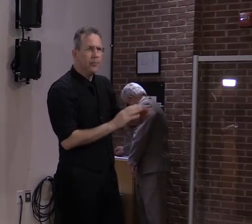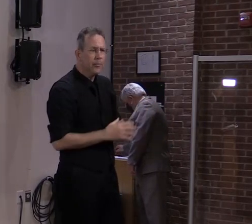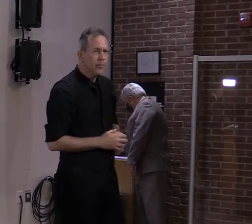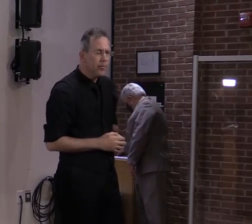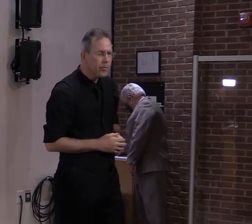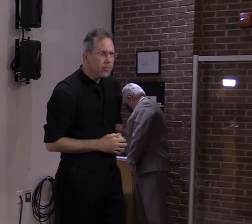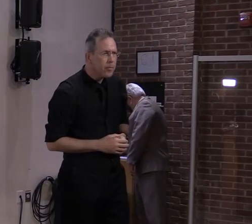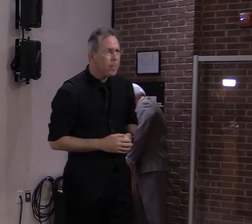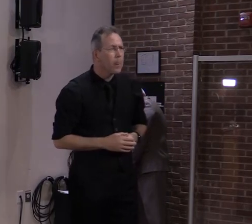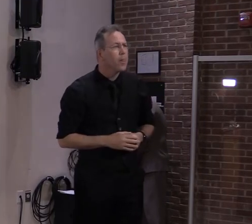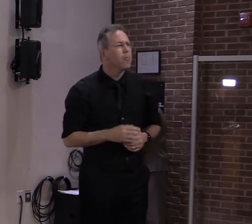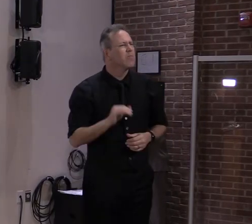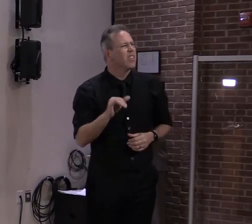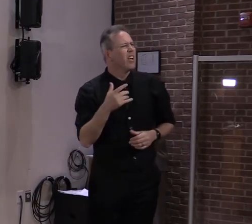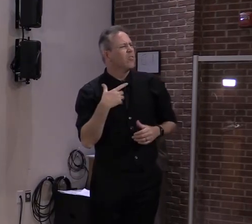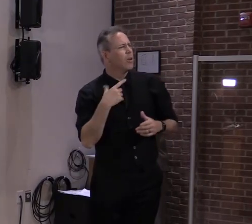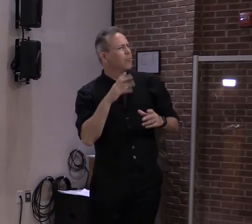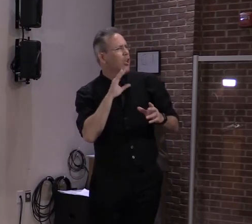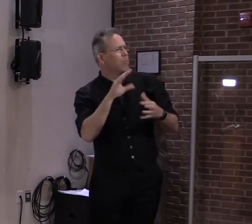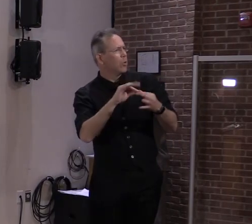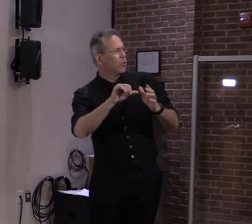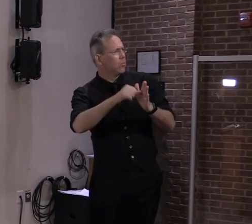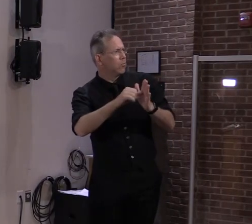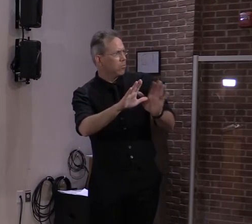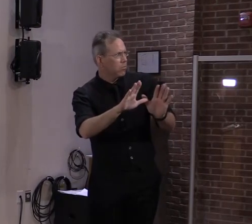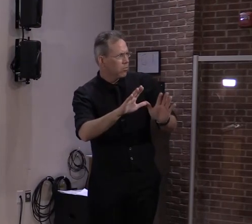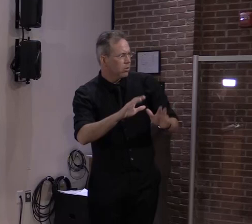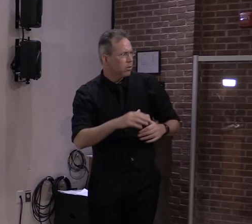limit. So that's what I was talking about there.